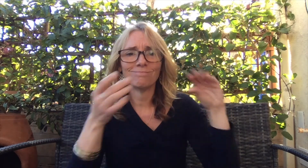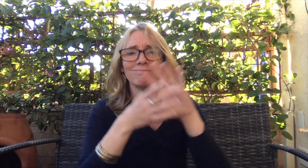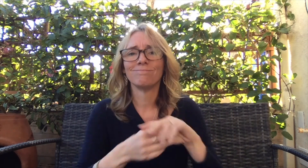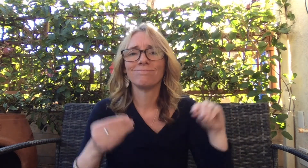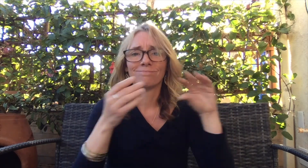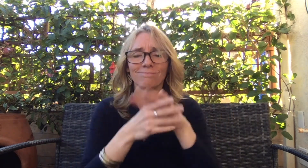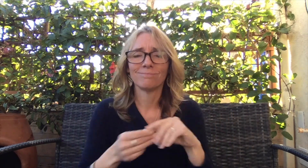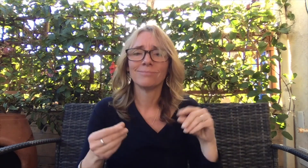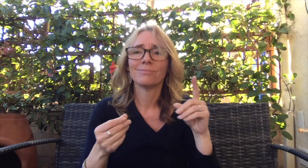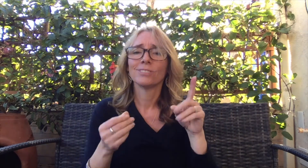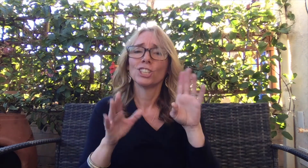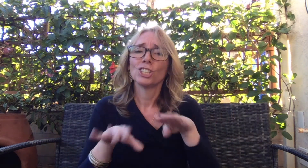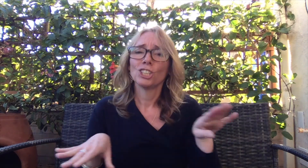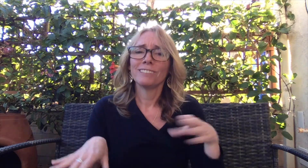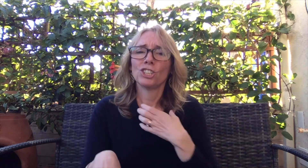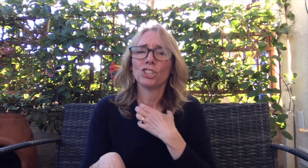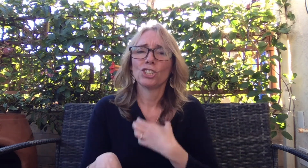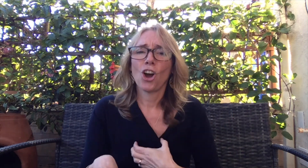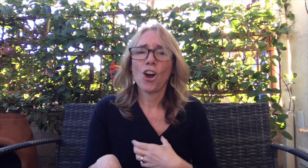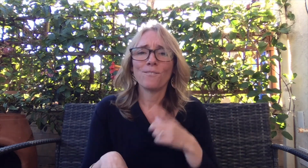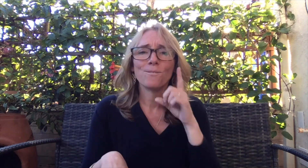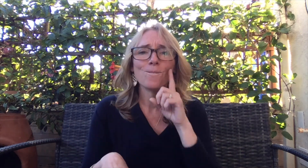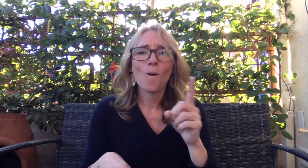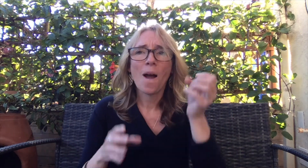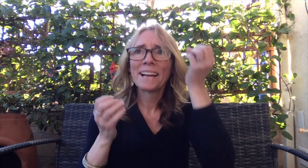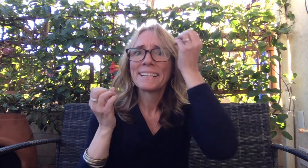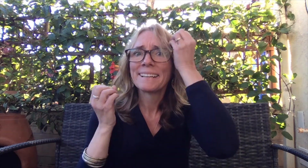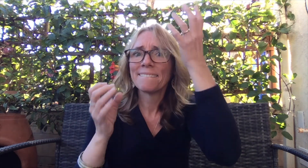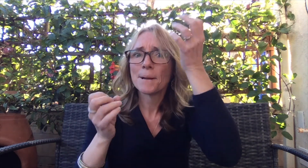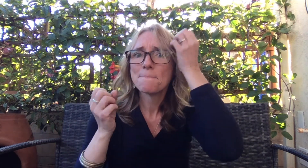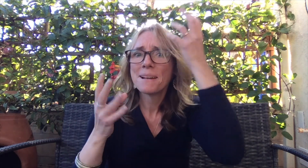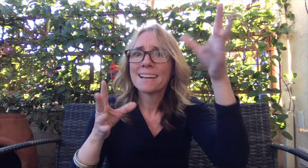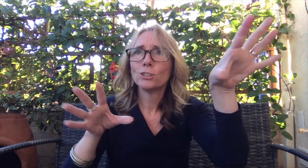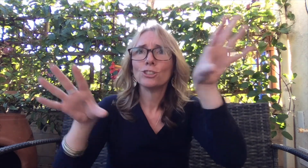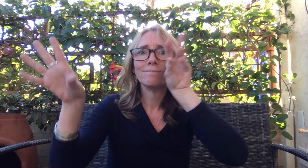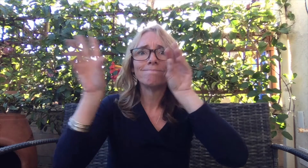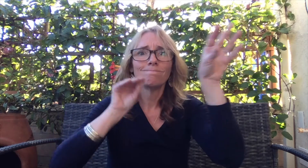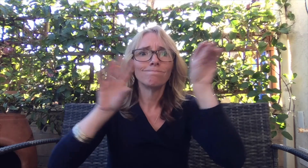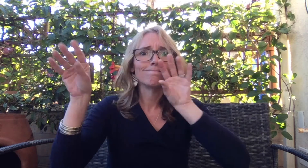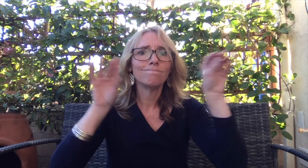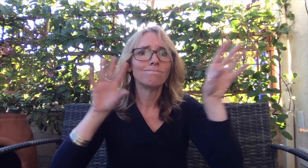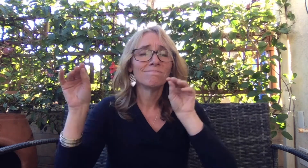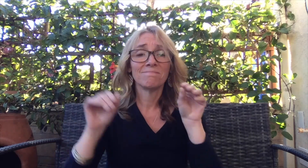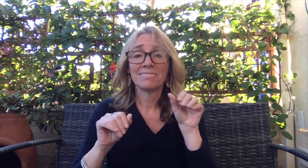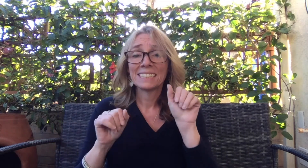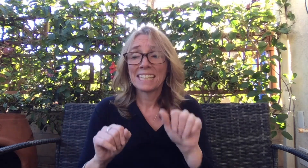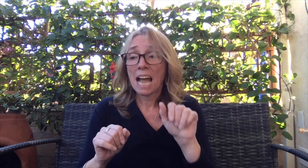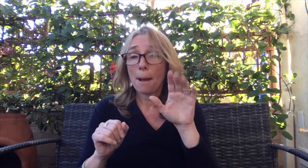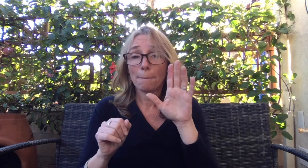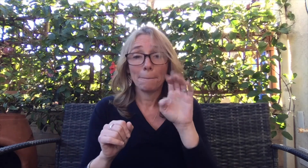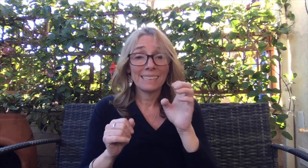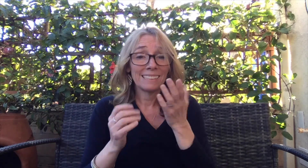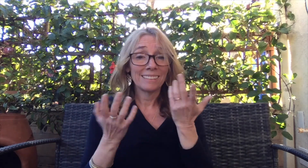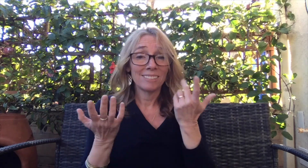children. Share with them. They are starving for information.